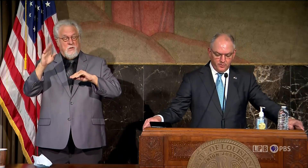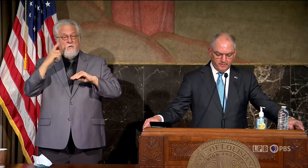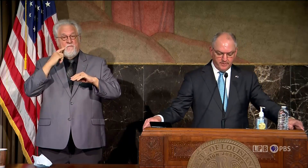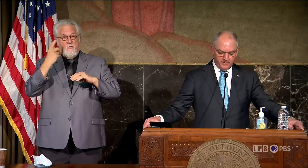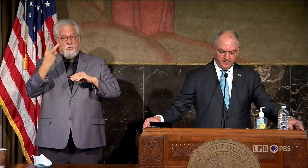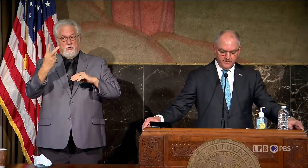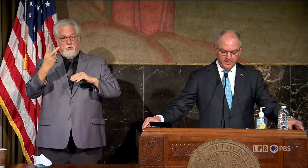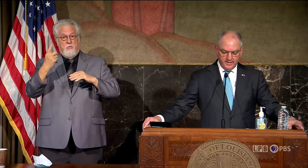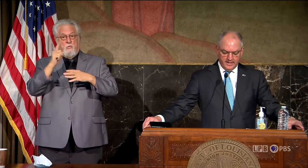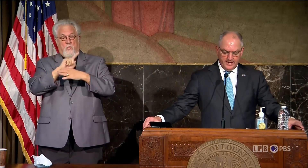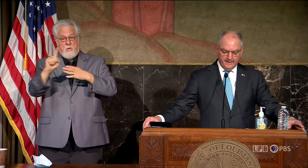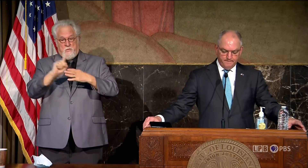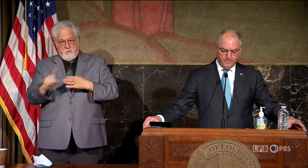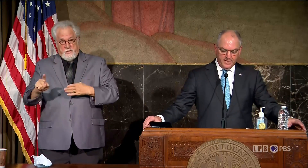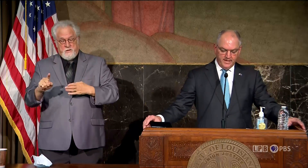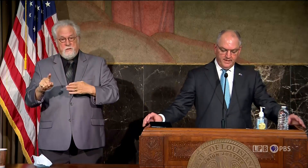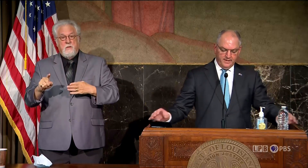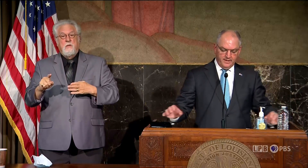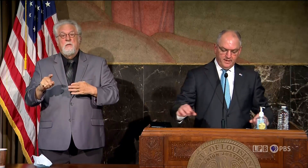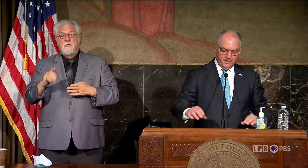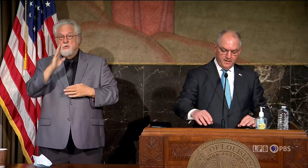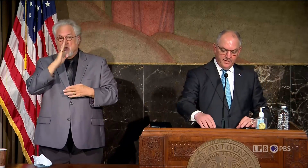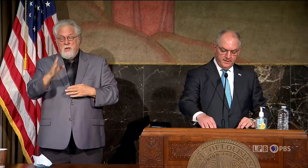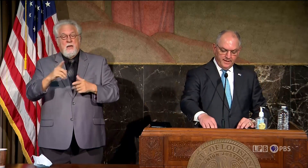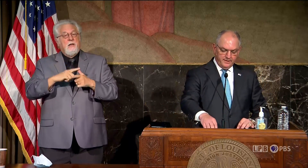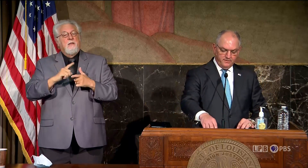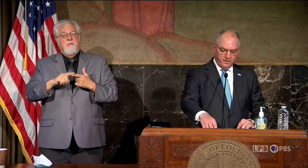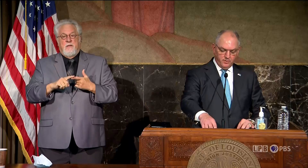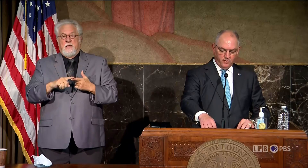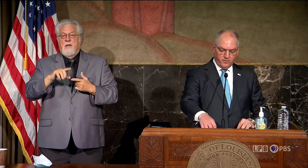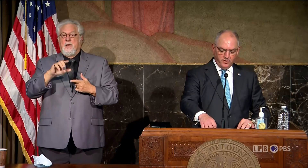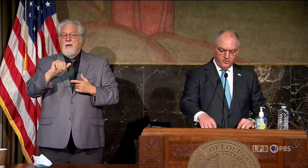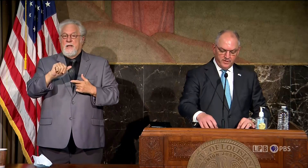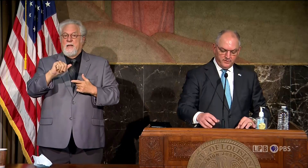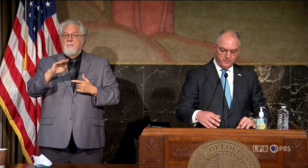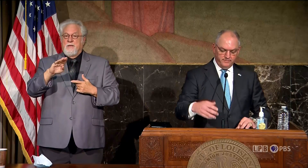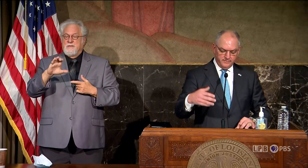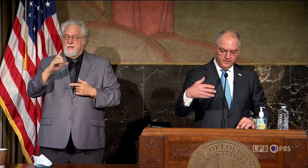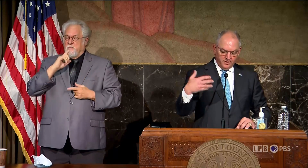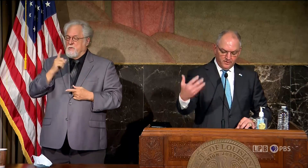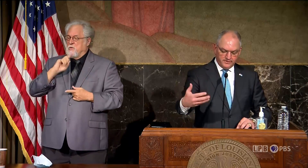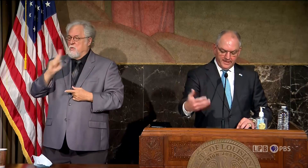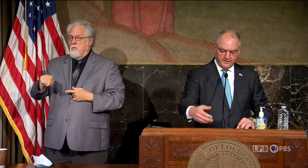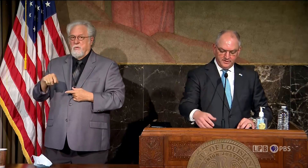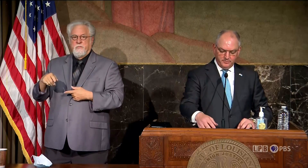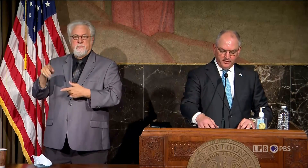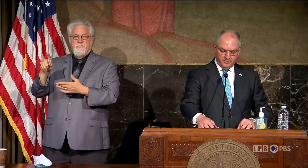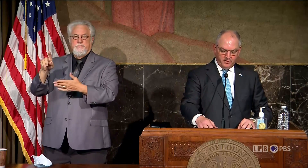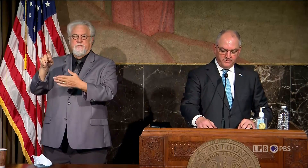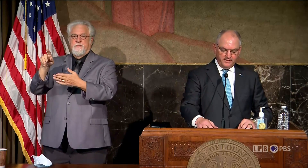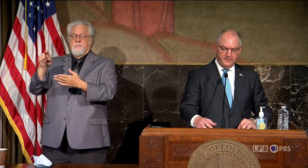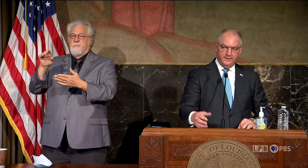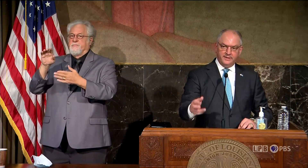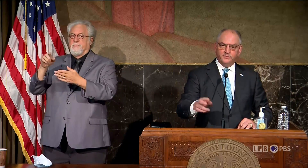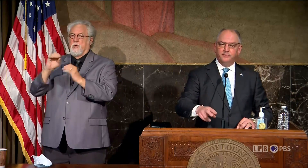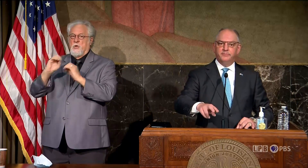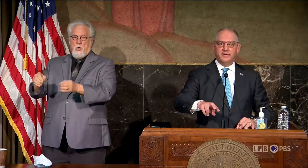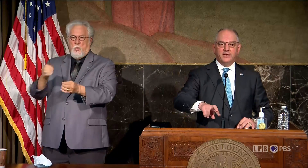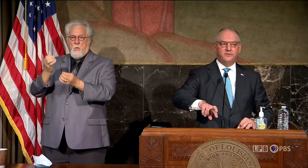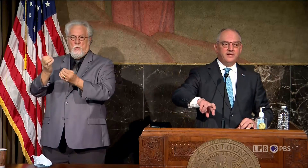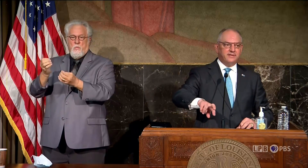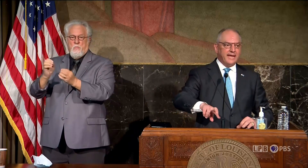consecutive one-week periods, then ATC will order no additional on-site consumption of bars until